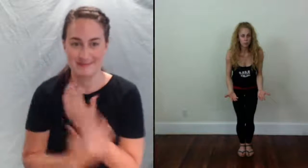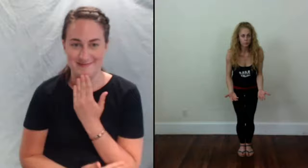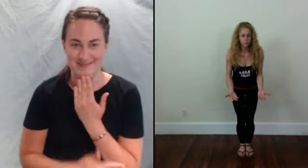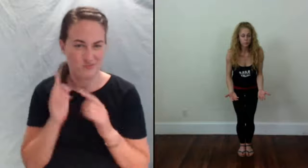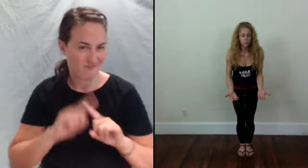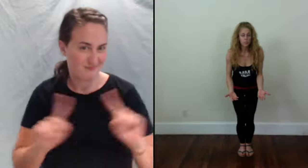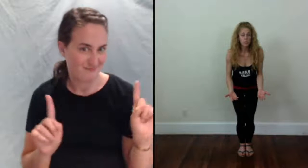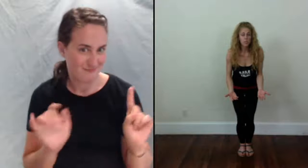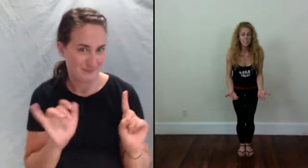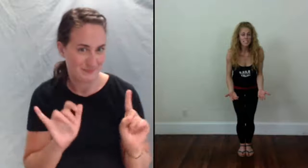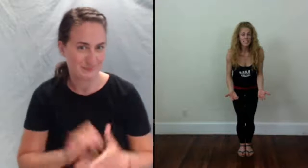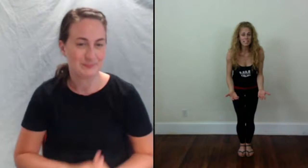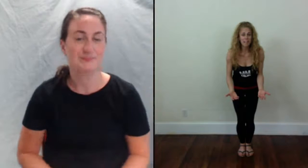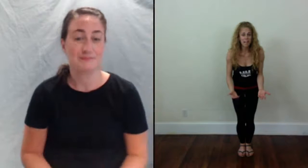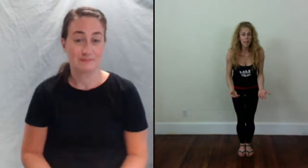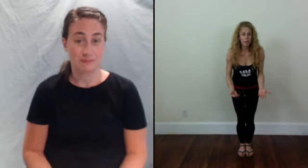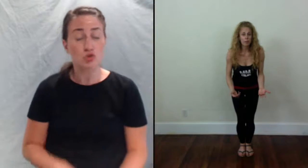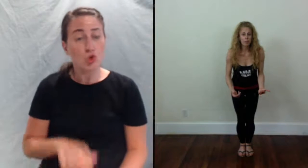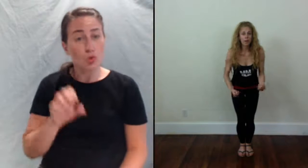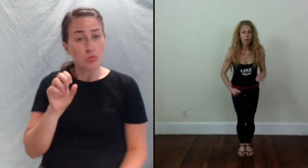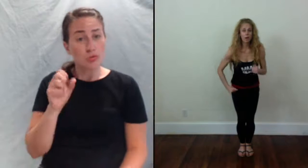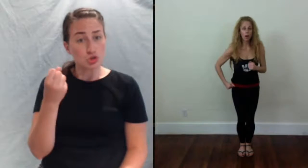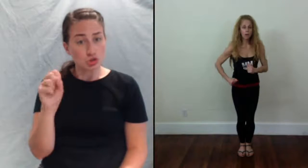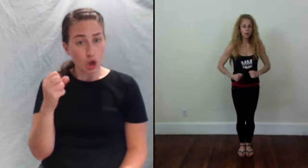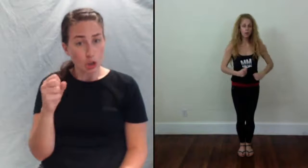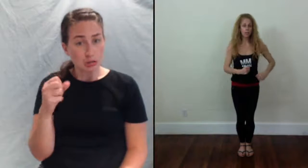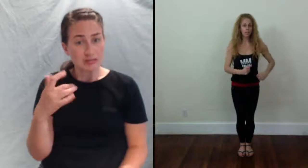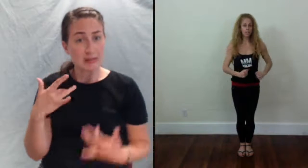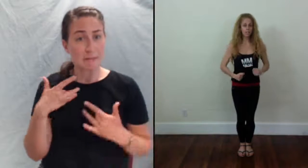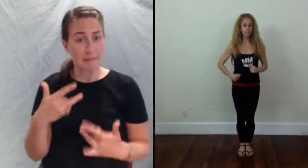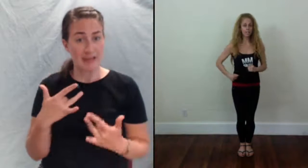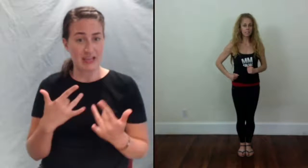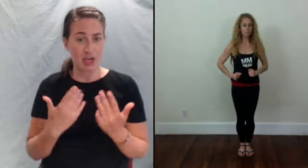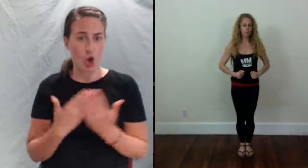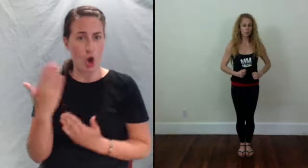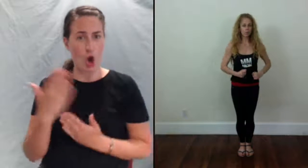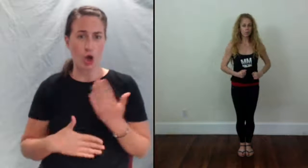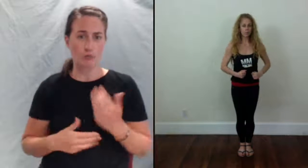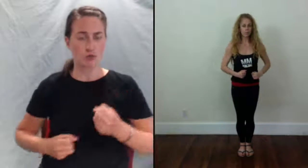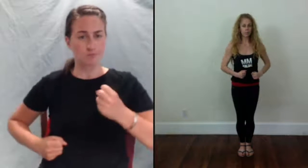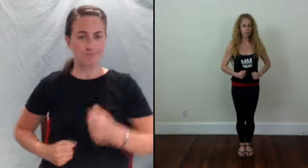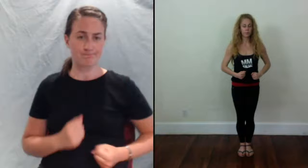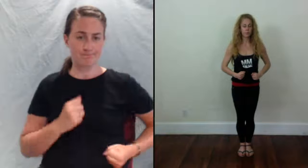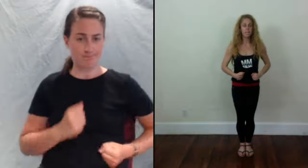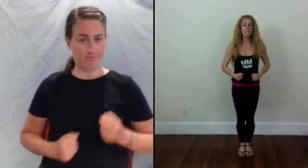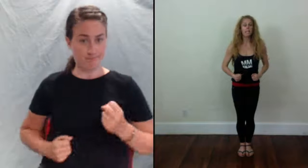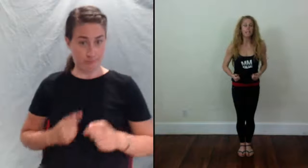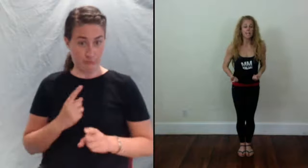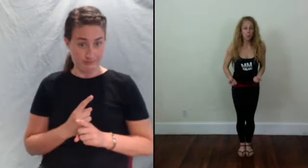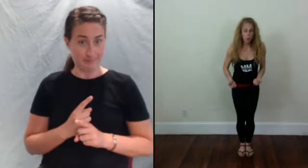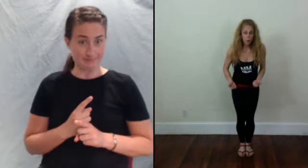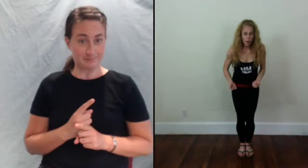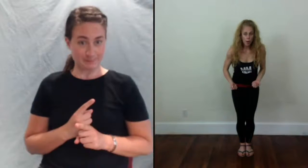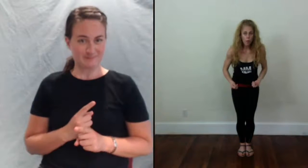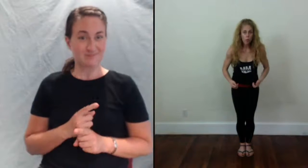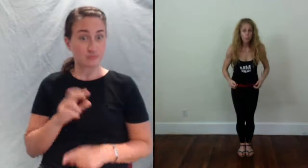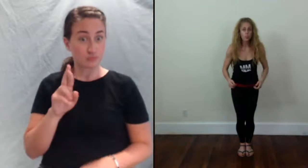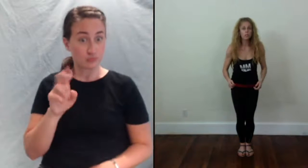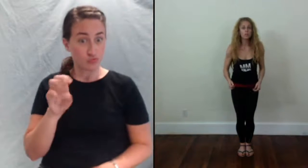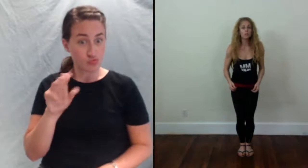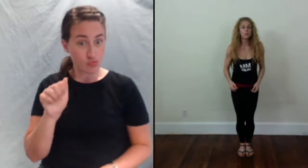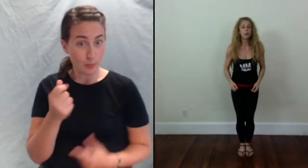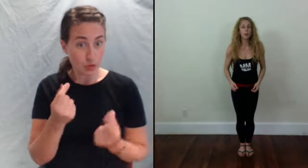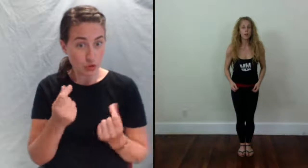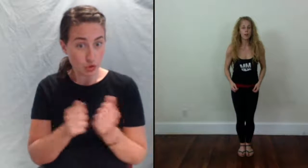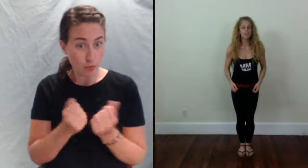too. So in salsa, remember our arms were a little bit like slow motion running. In rumba, what